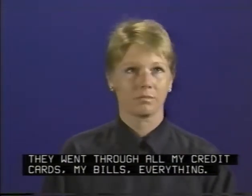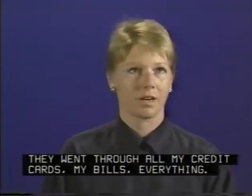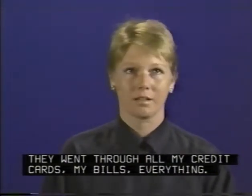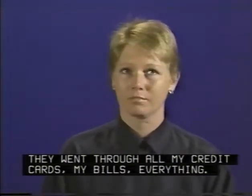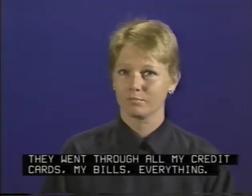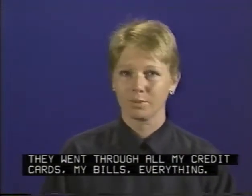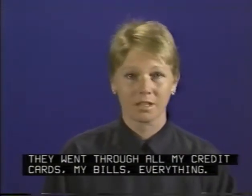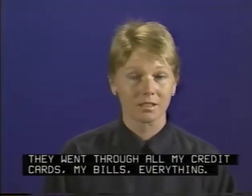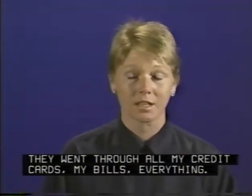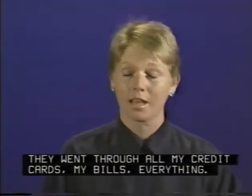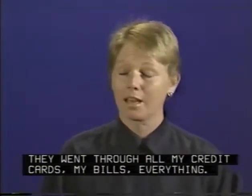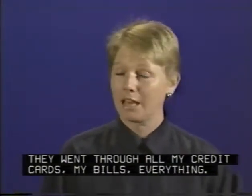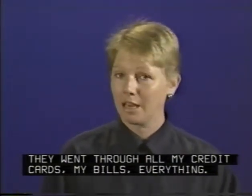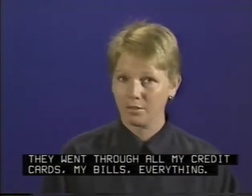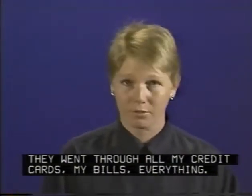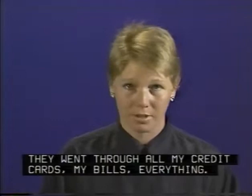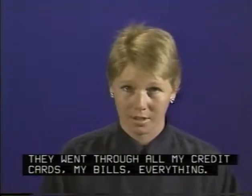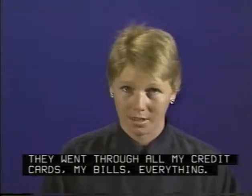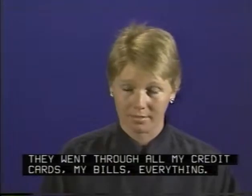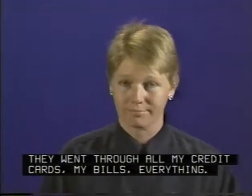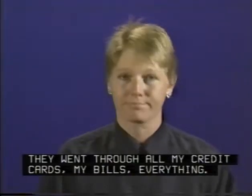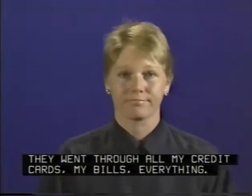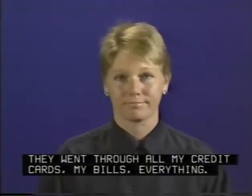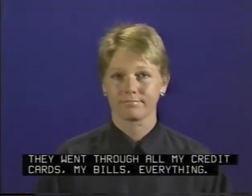my bills, everything.